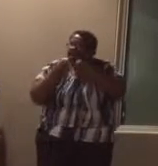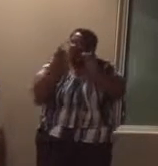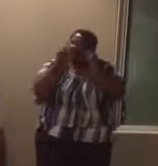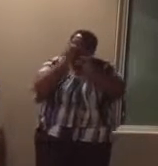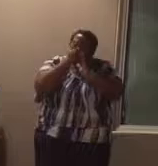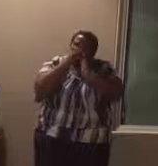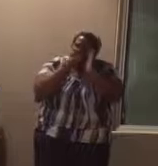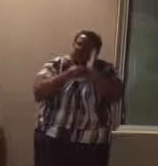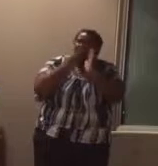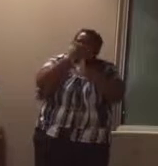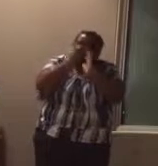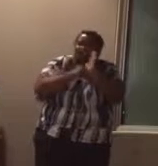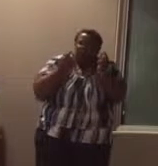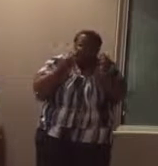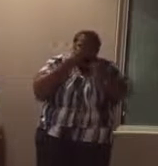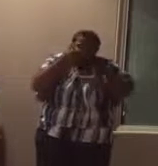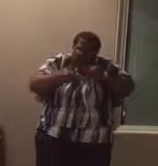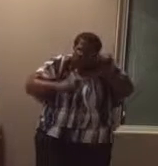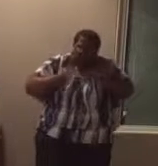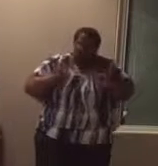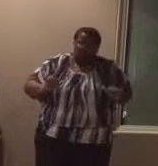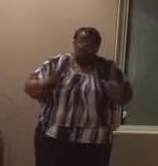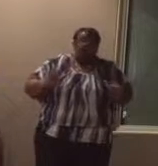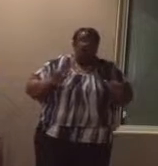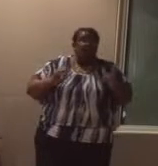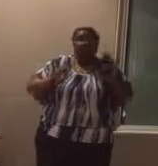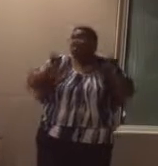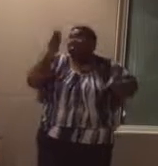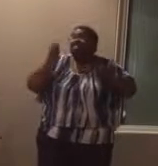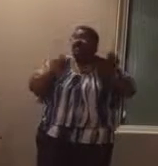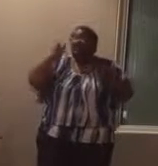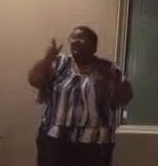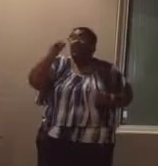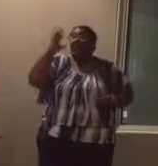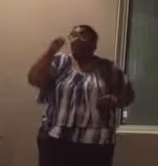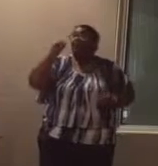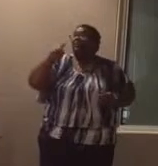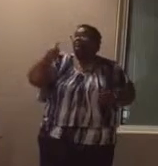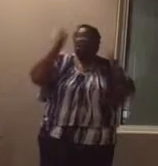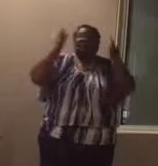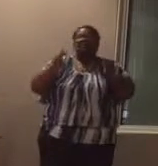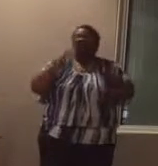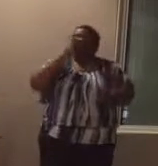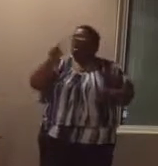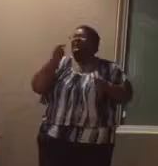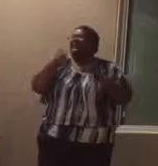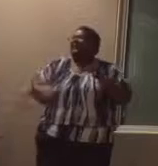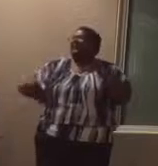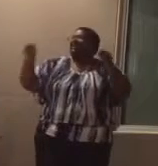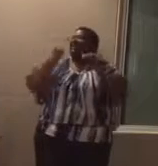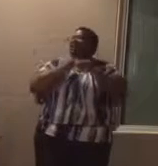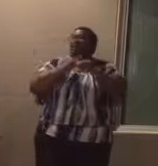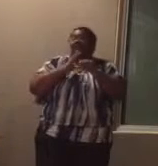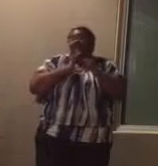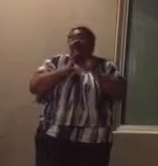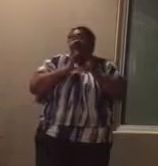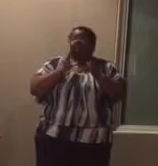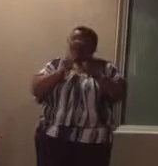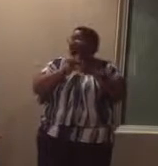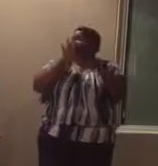And, that's part of the contract that we sign when you come in to request services. In October, maybe you come to decide, you know what,